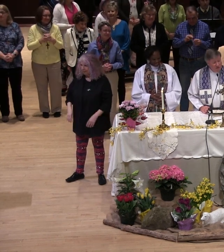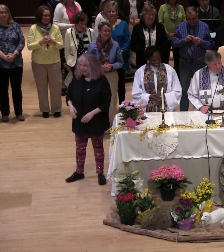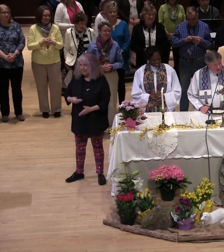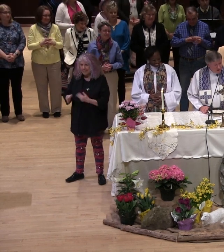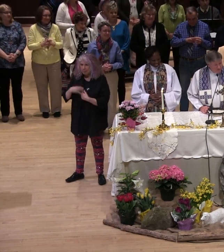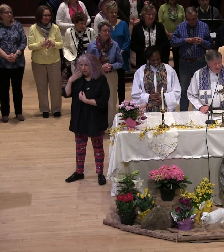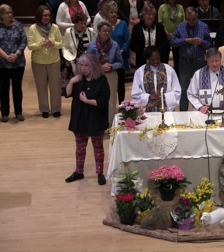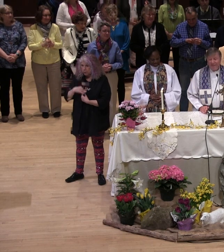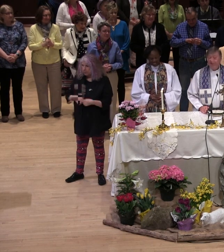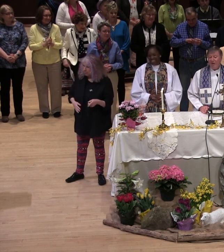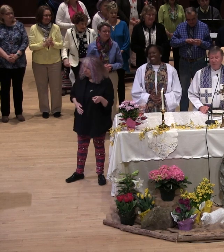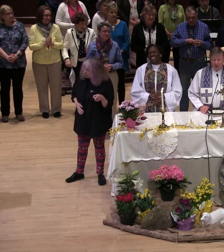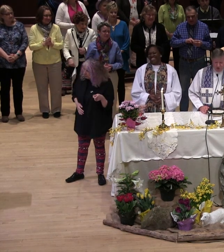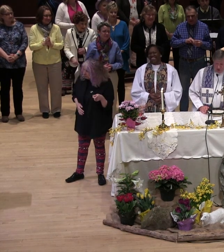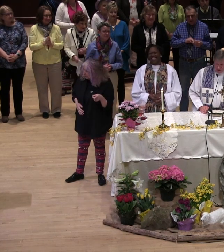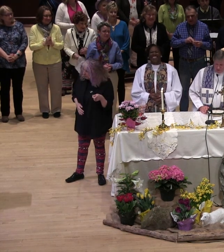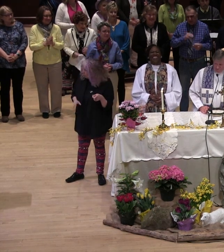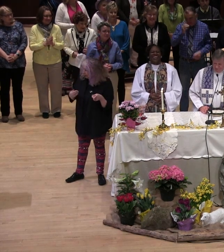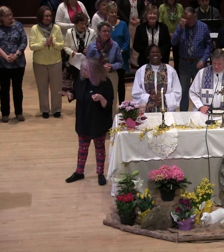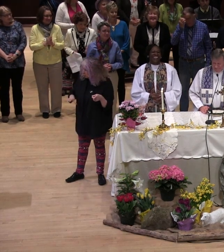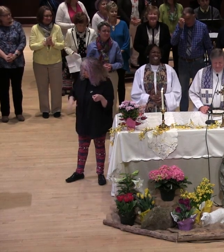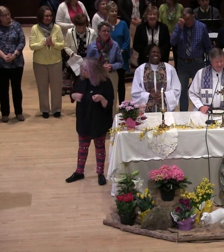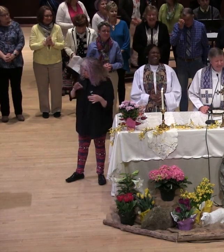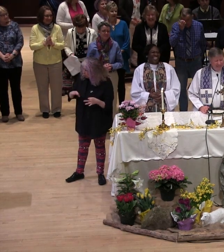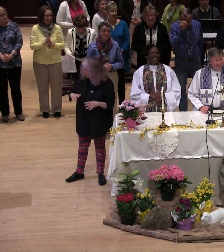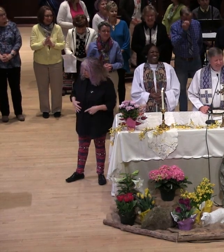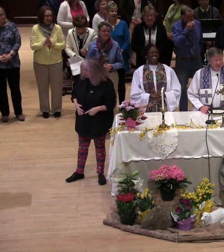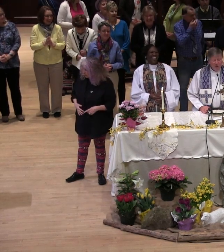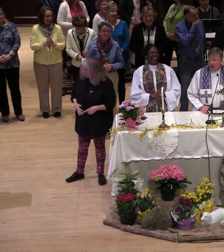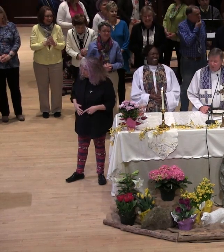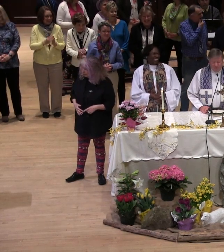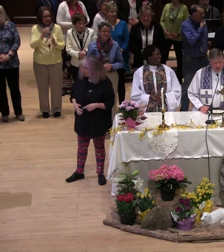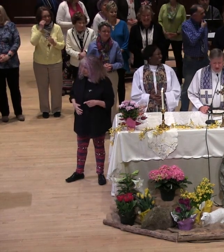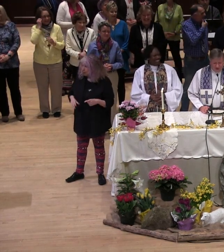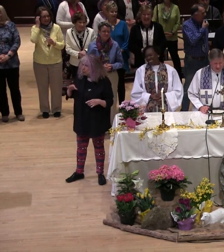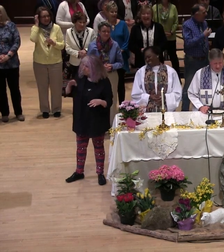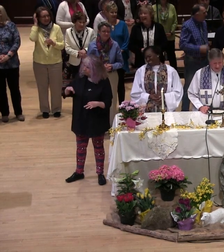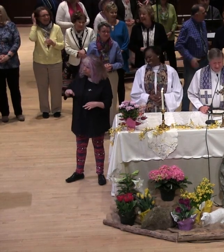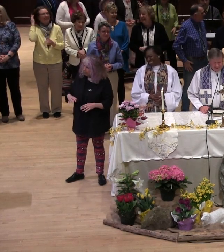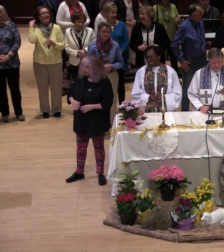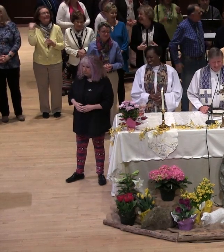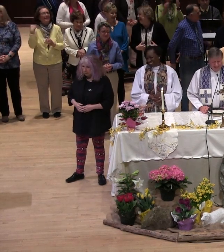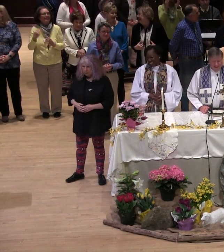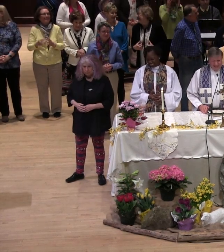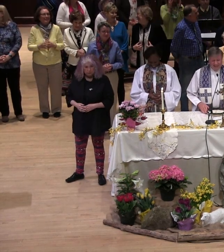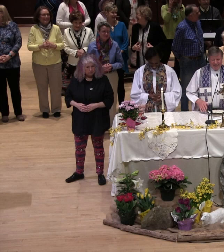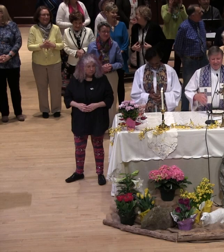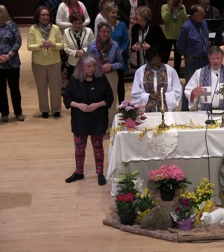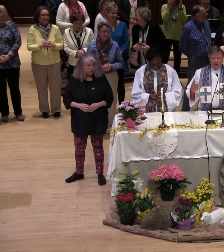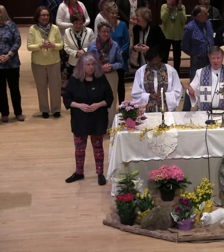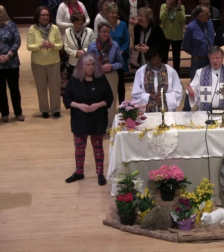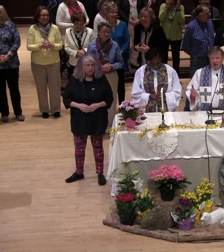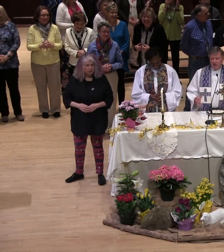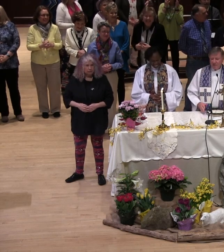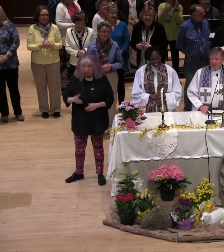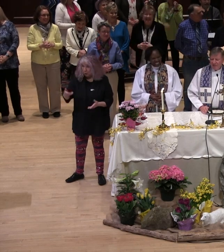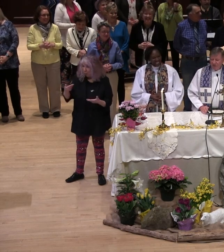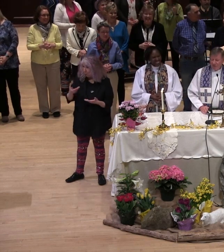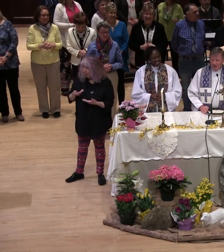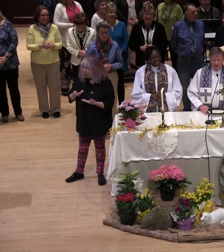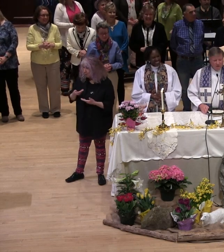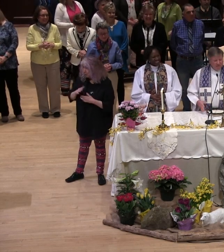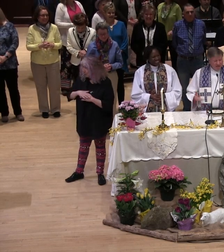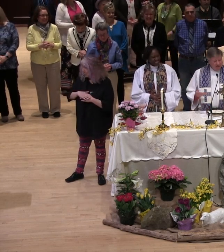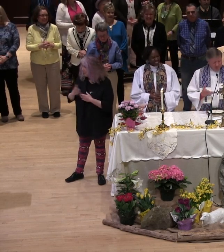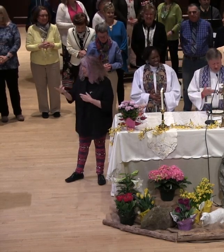Whether you're sleeping or whatever you're doing, you are perfect. So everybody's welcome to the